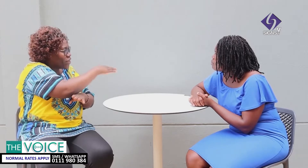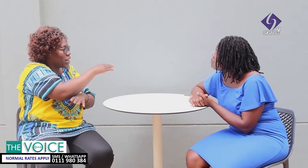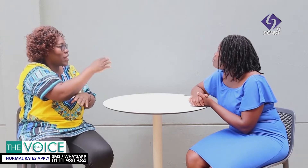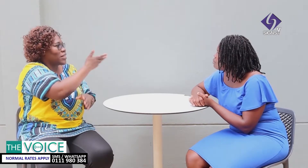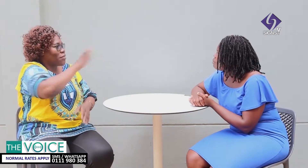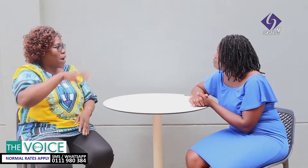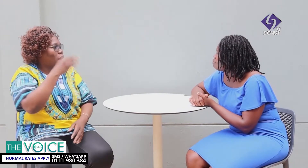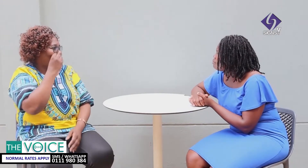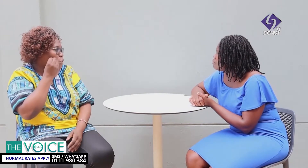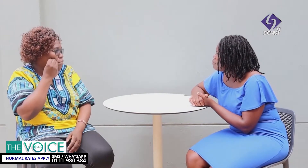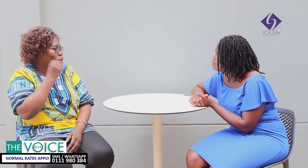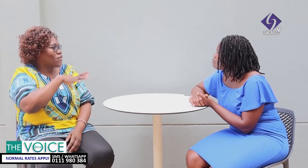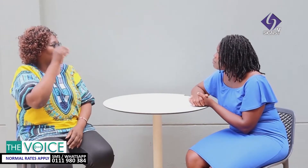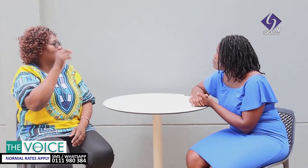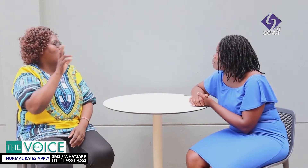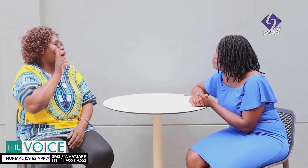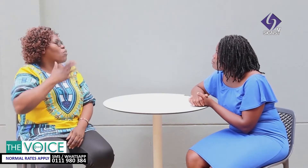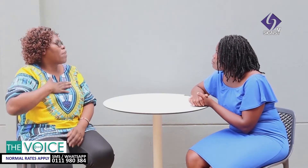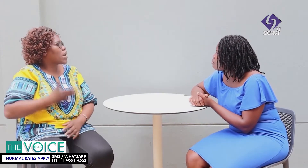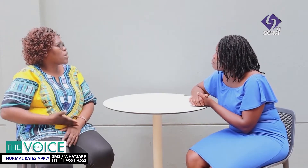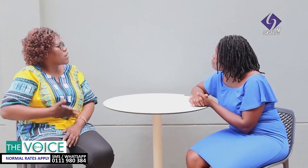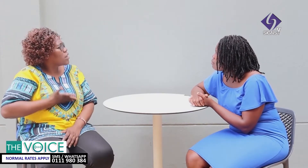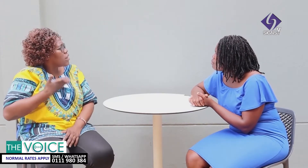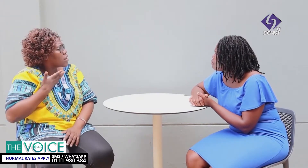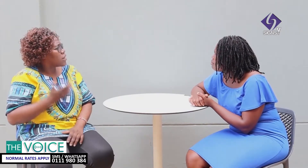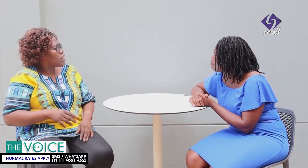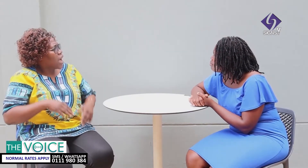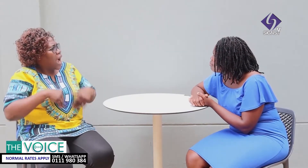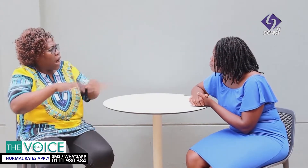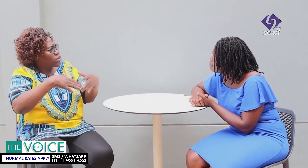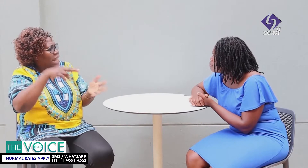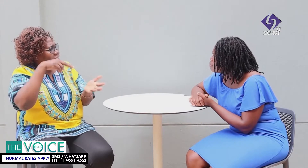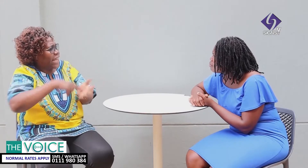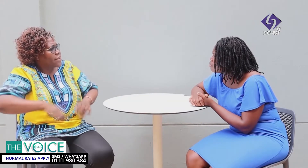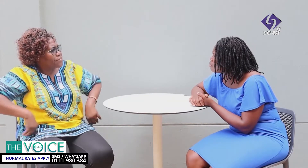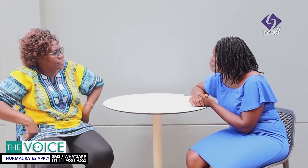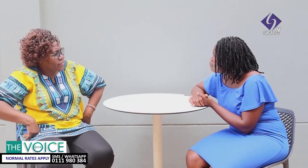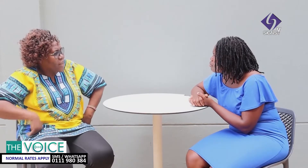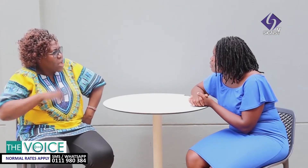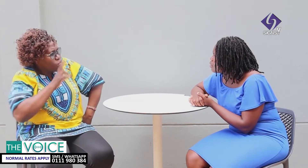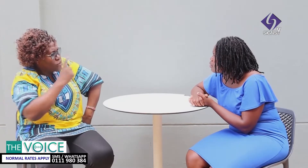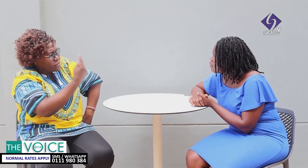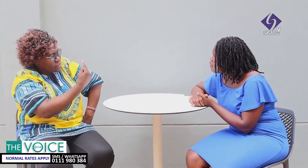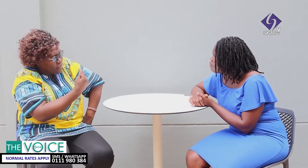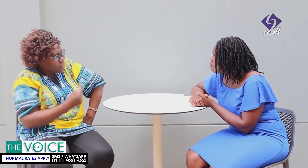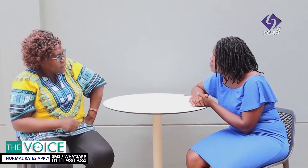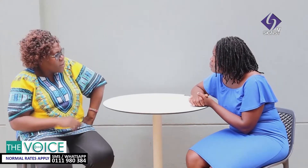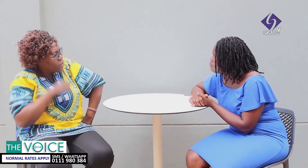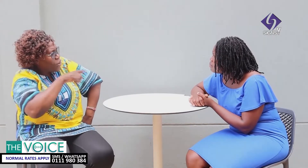to evening. But as I was going back home, my uncle was so upset. He was actually standing outside waiting for me to come